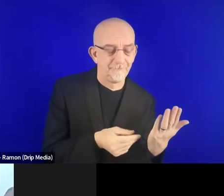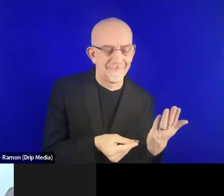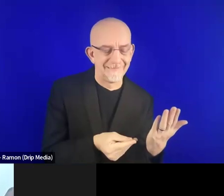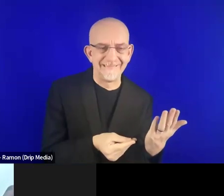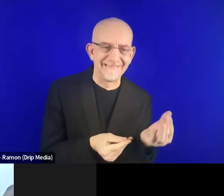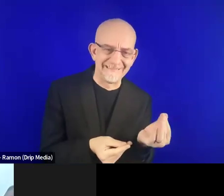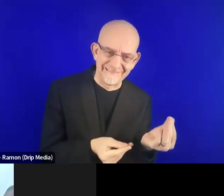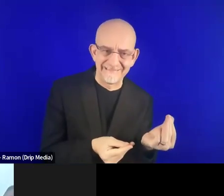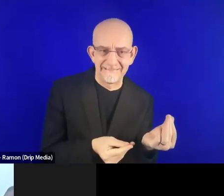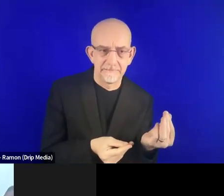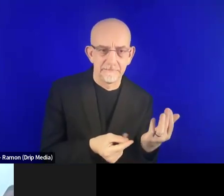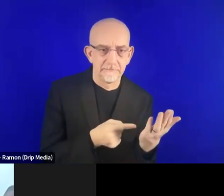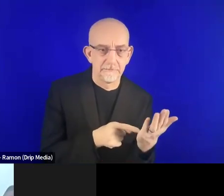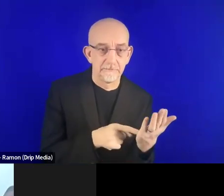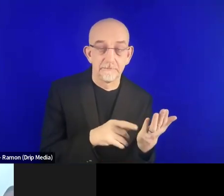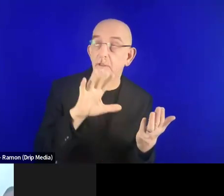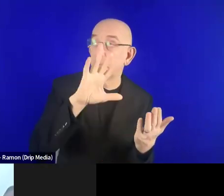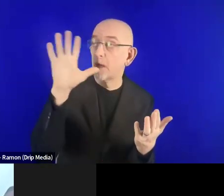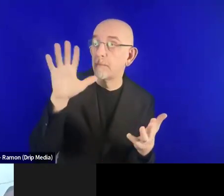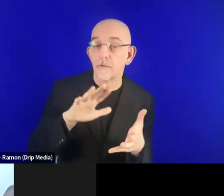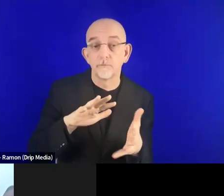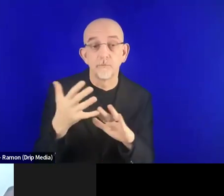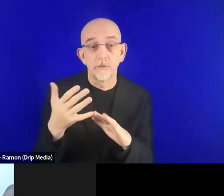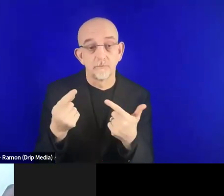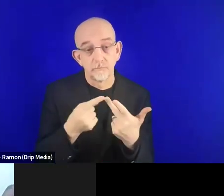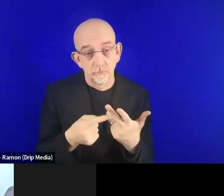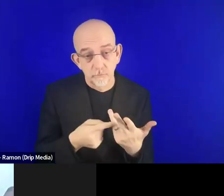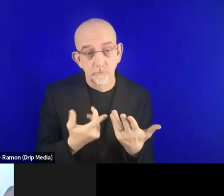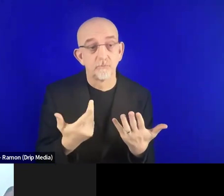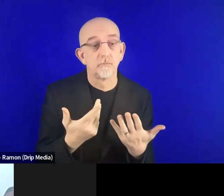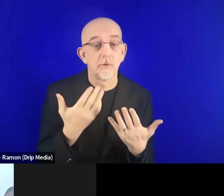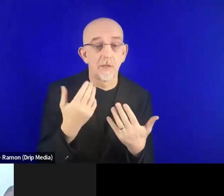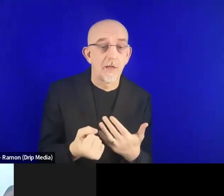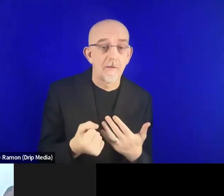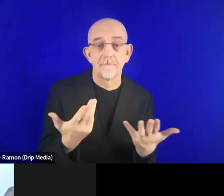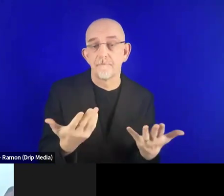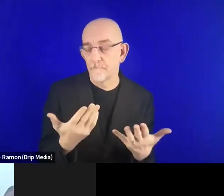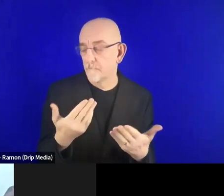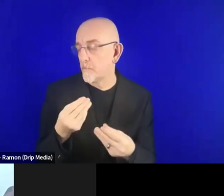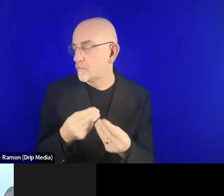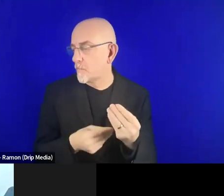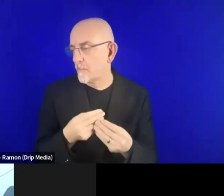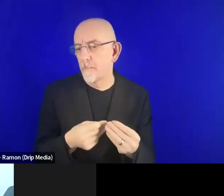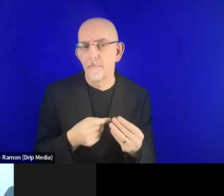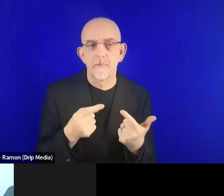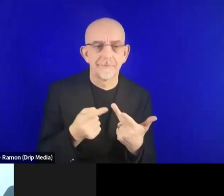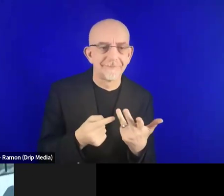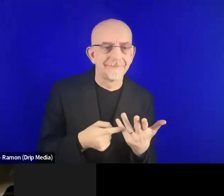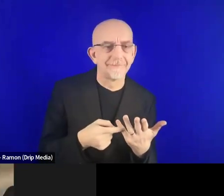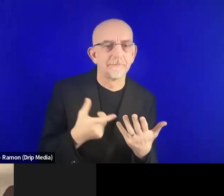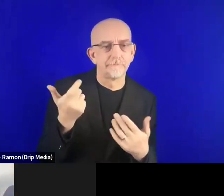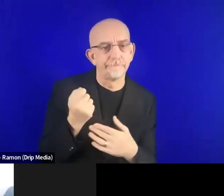a good idea and a wonderful idea to us in Nigeria, because many persons with disability,